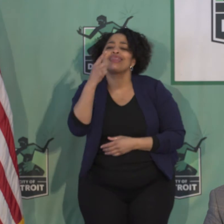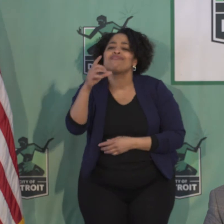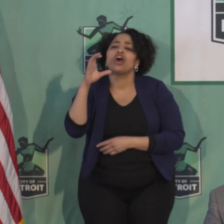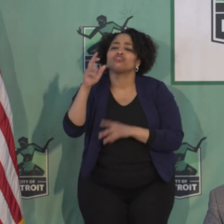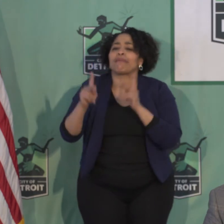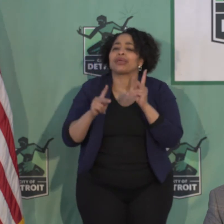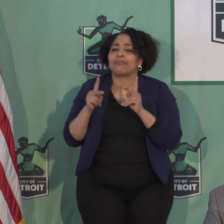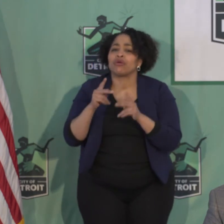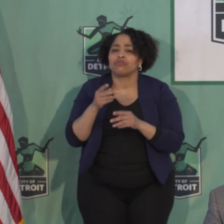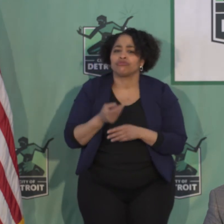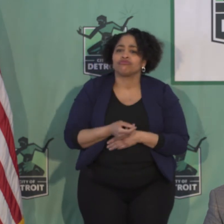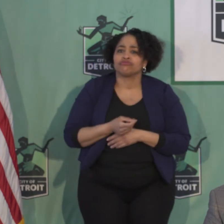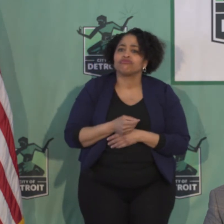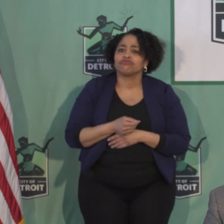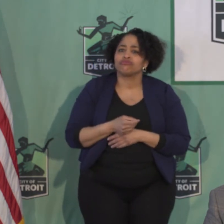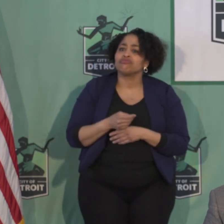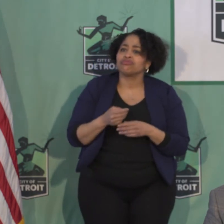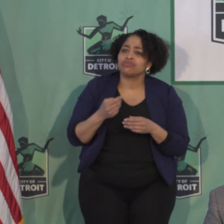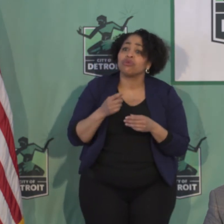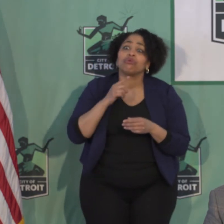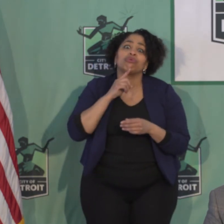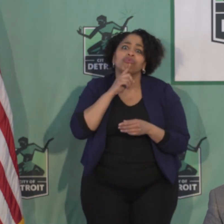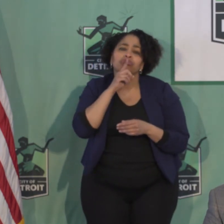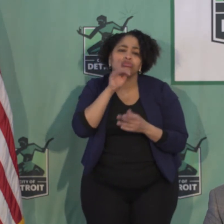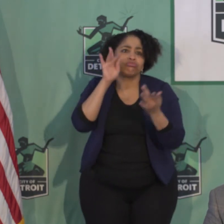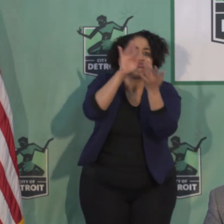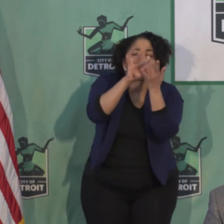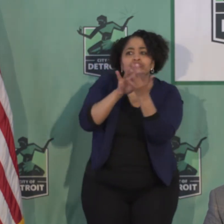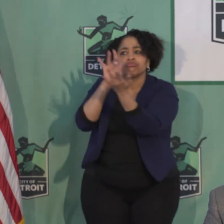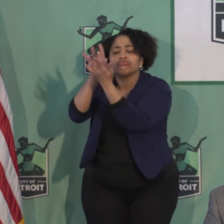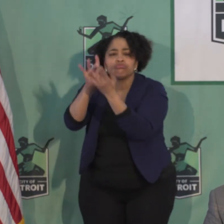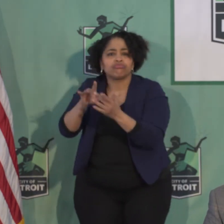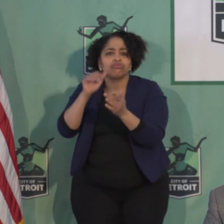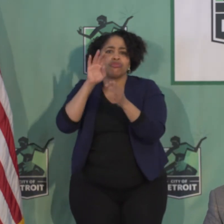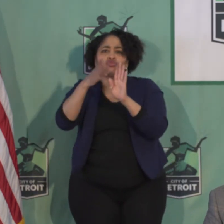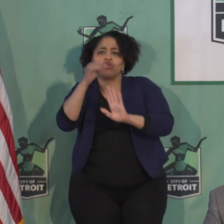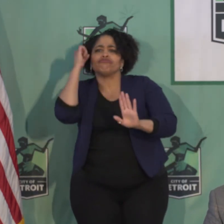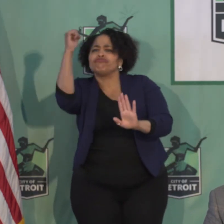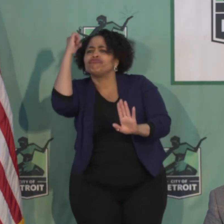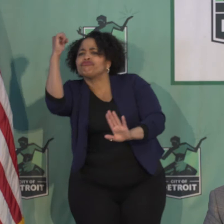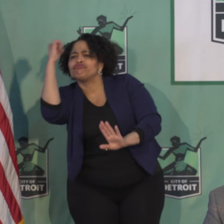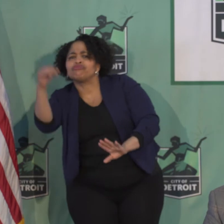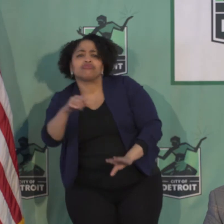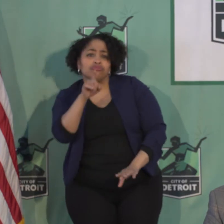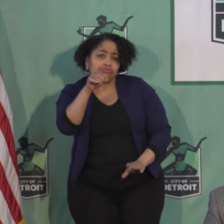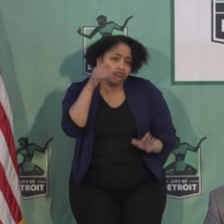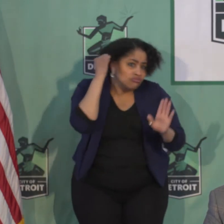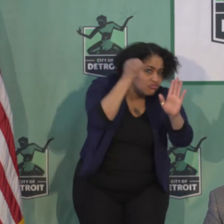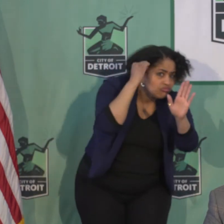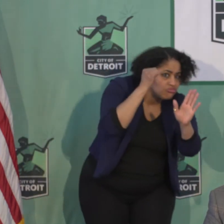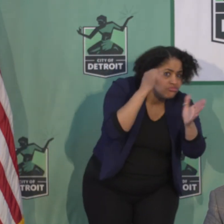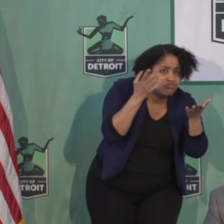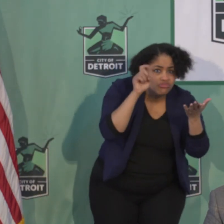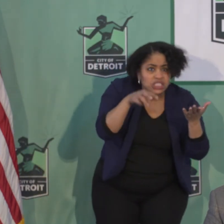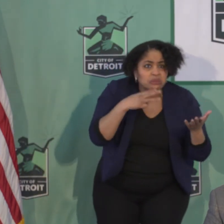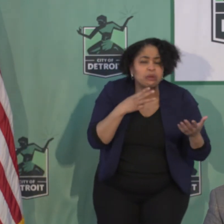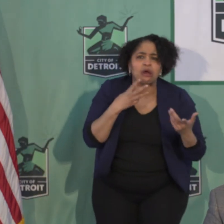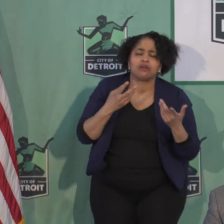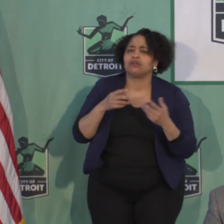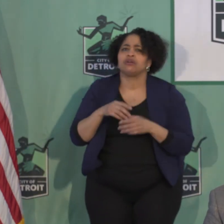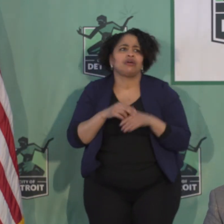1,100 people through an extensive outreach of door knocking, billboards, social media, public